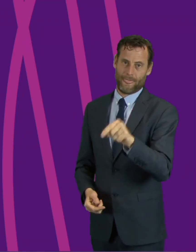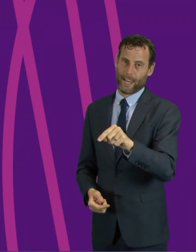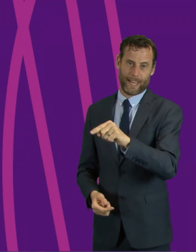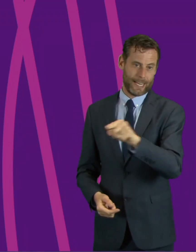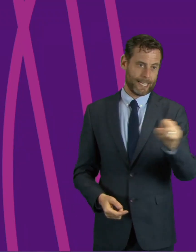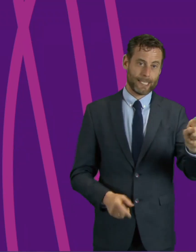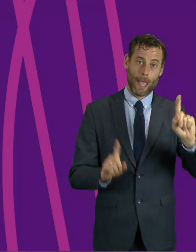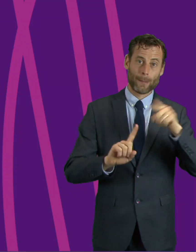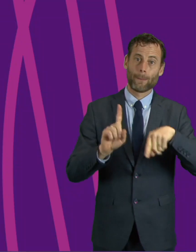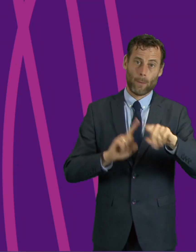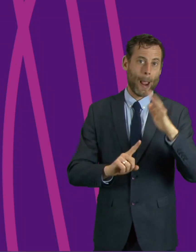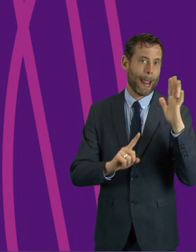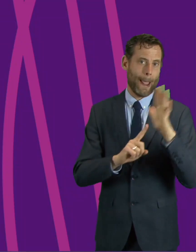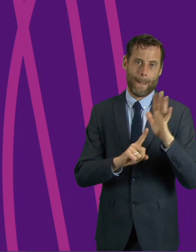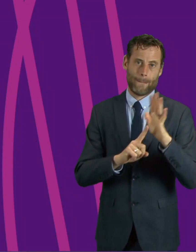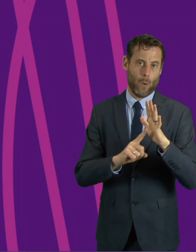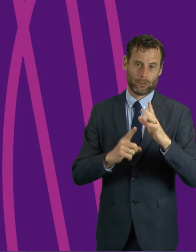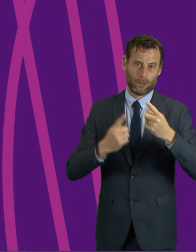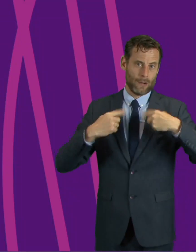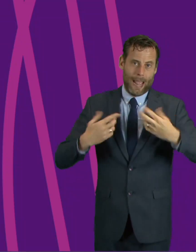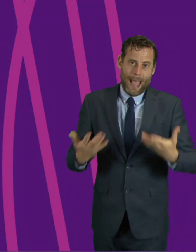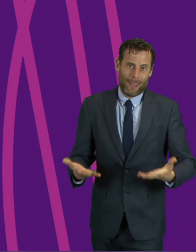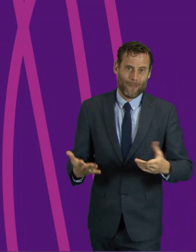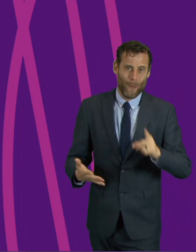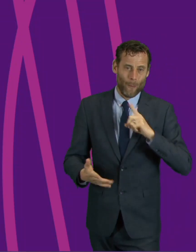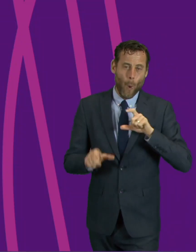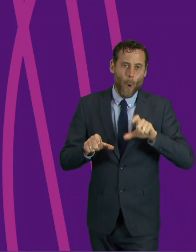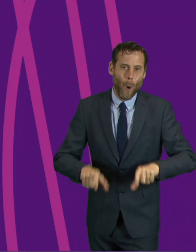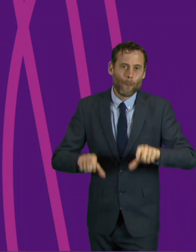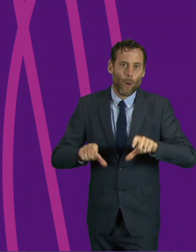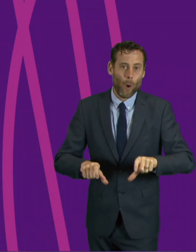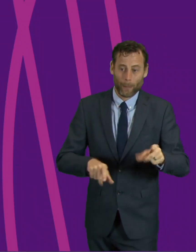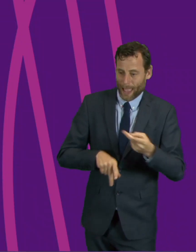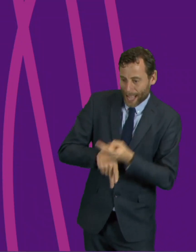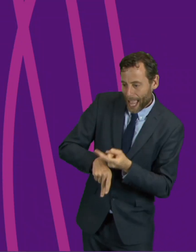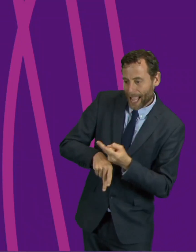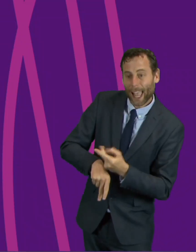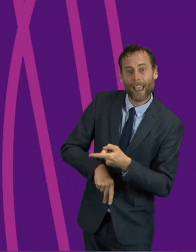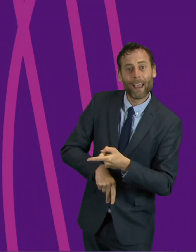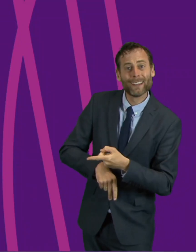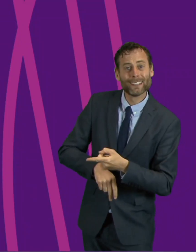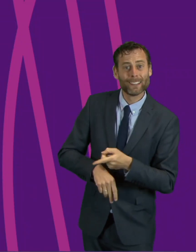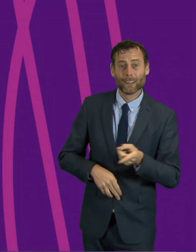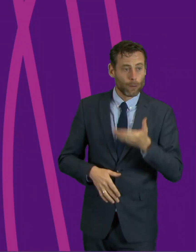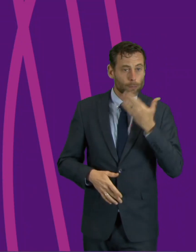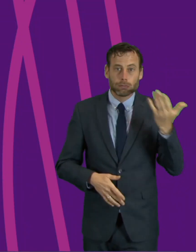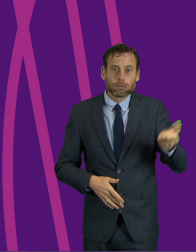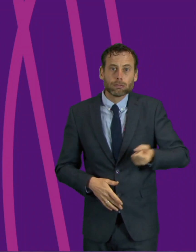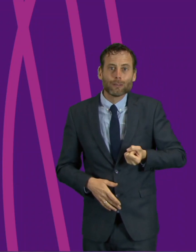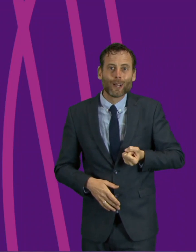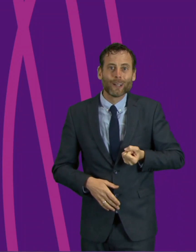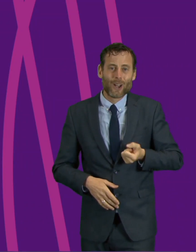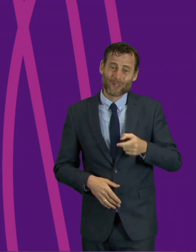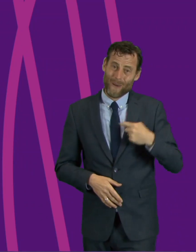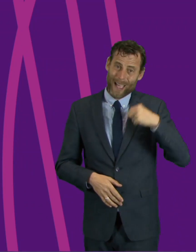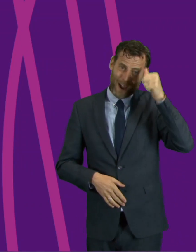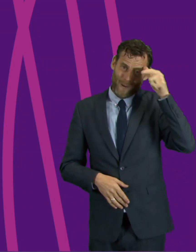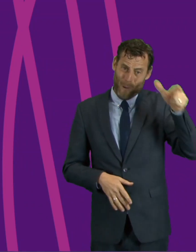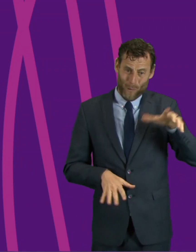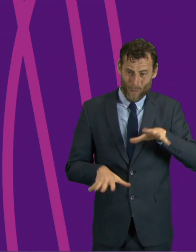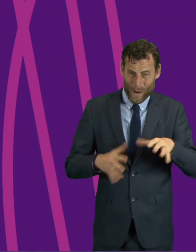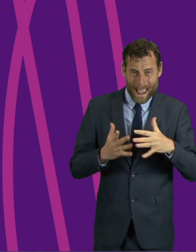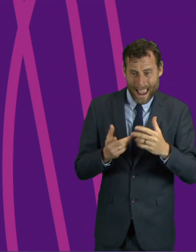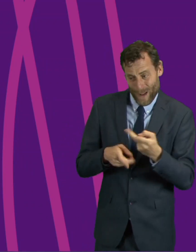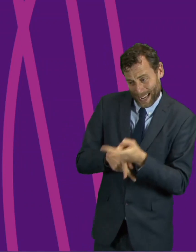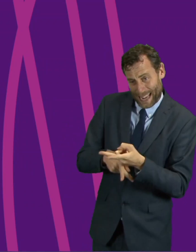as they always do, but particularly now to their family, friends and neighbours, and I know that they're feeling the pressures as everybody is. We